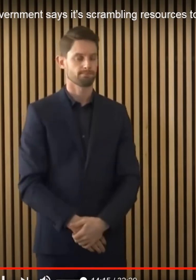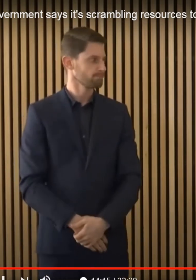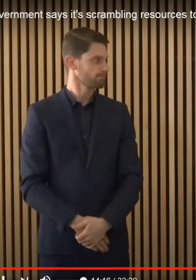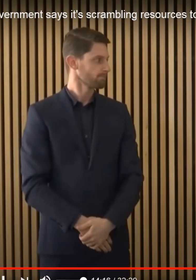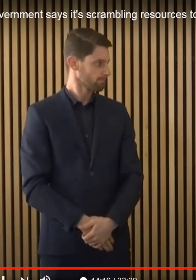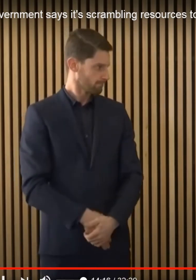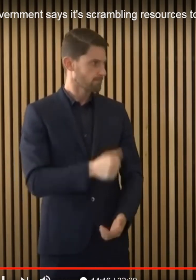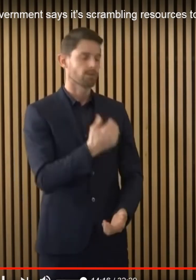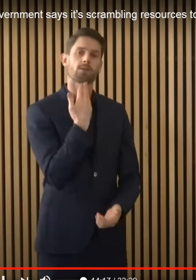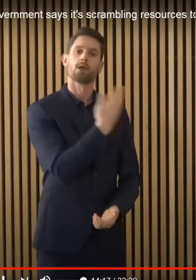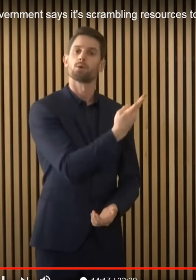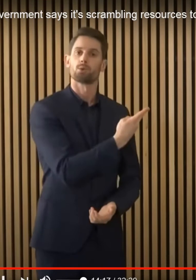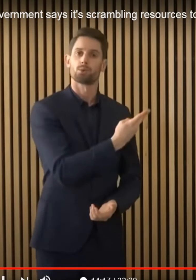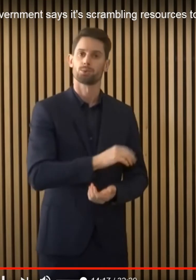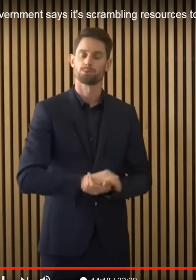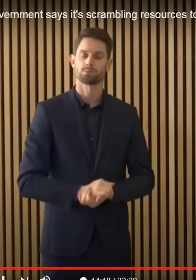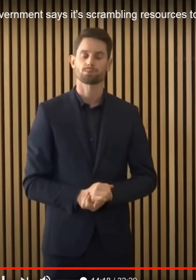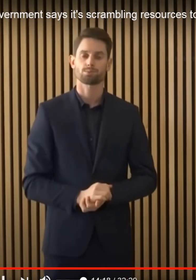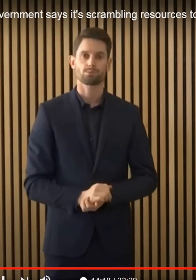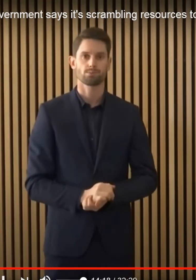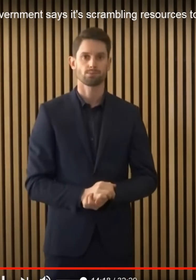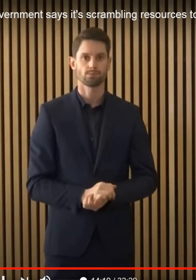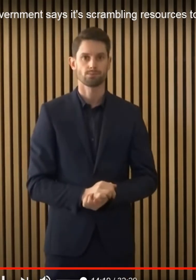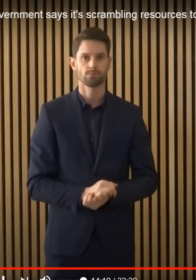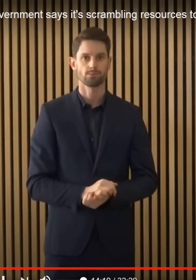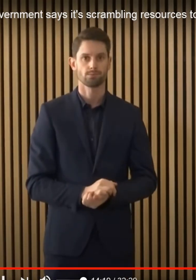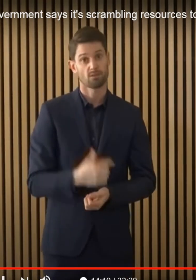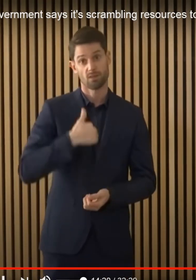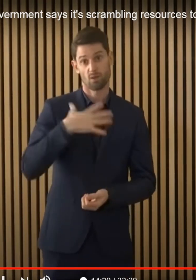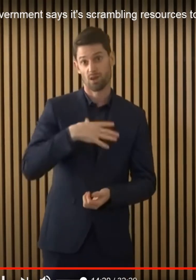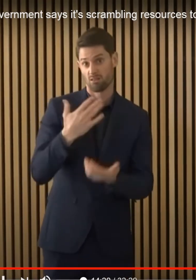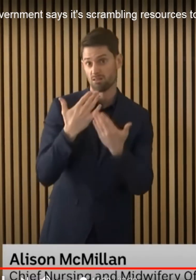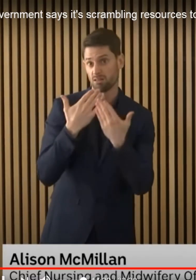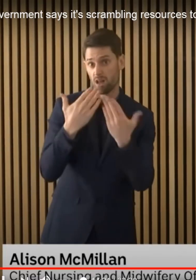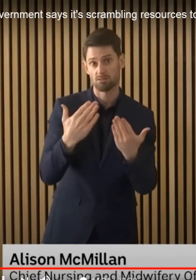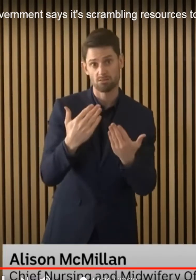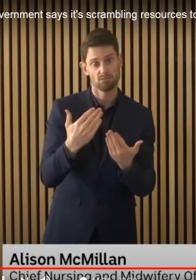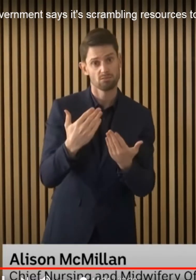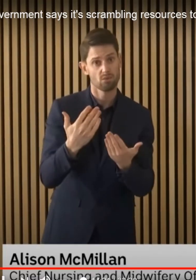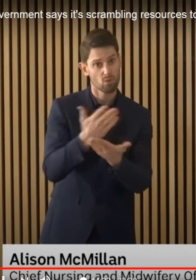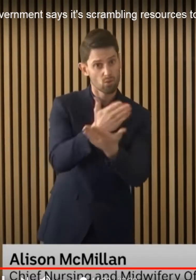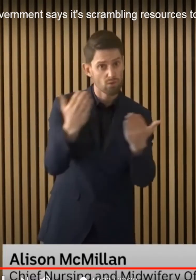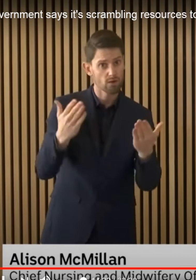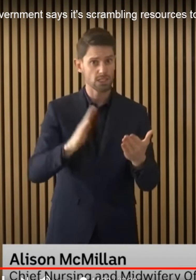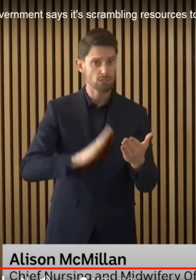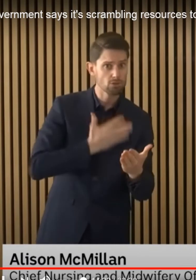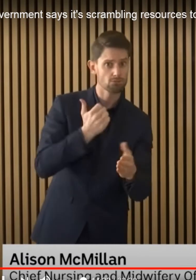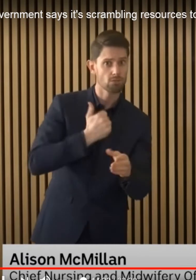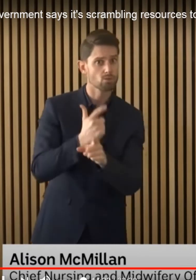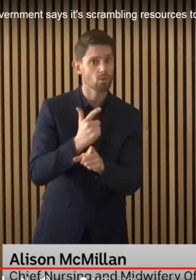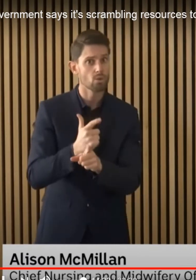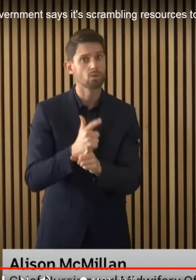Thank you, Joe and Minister. Again, thank you to everyone for being here today. My first